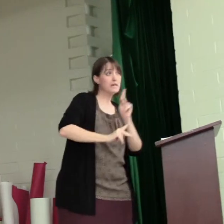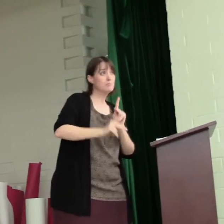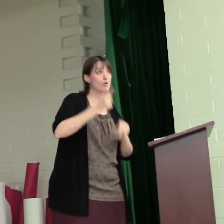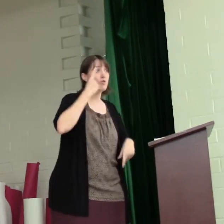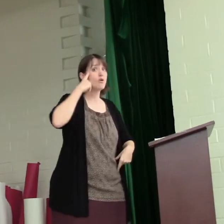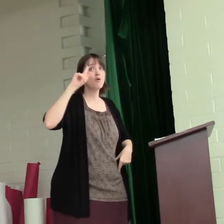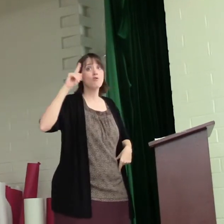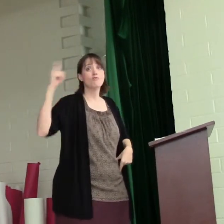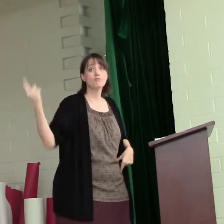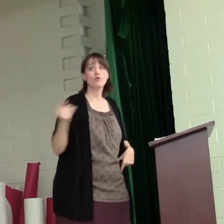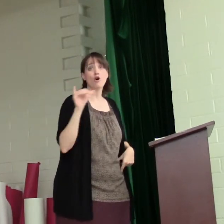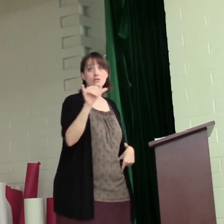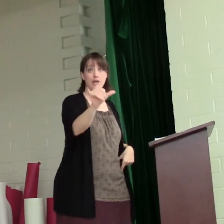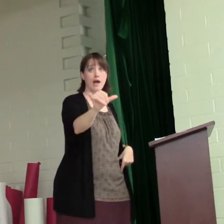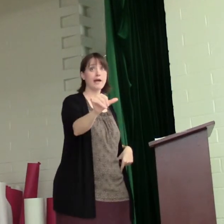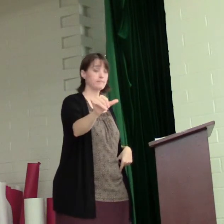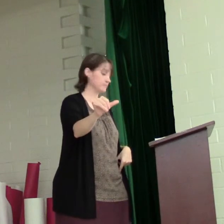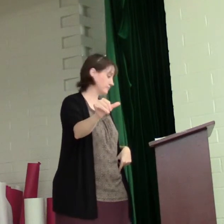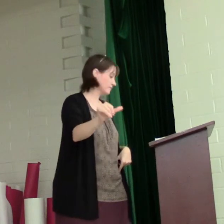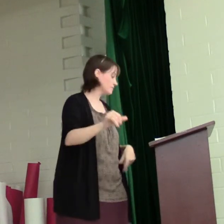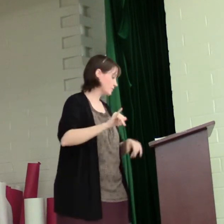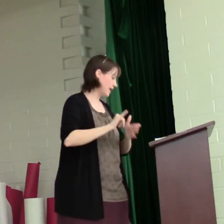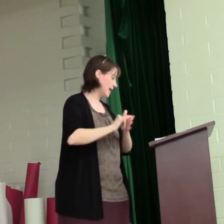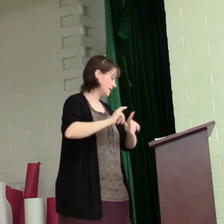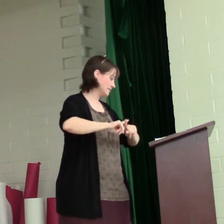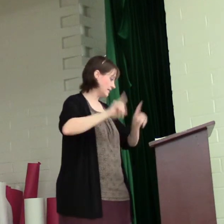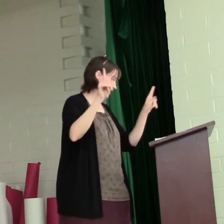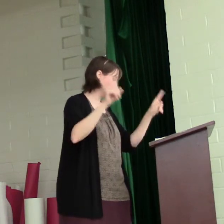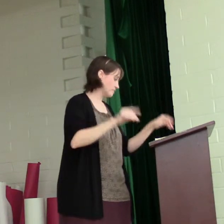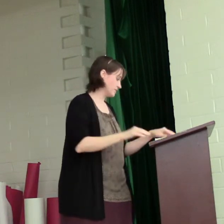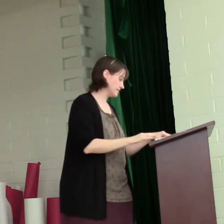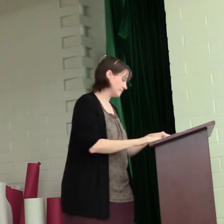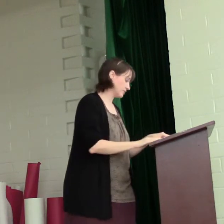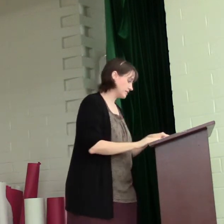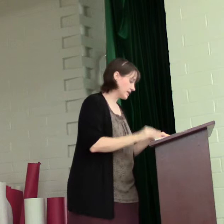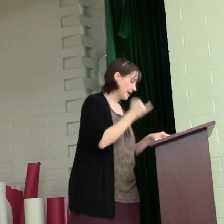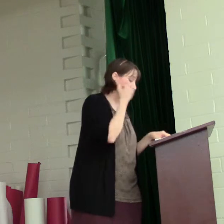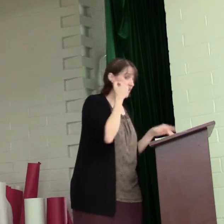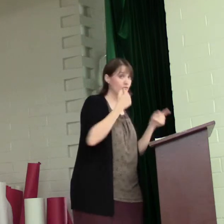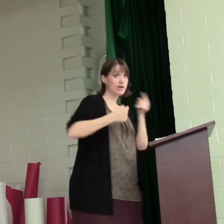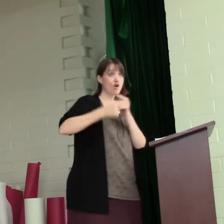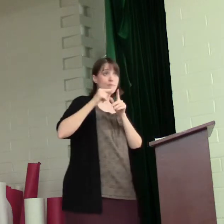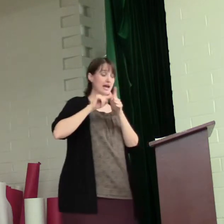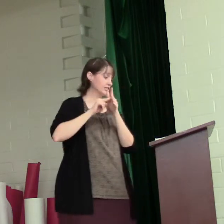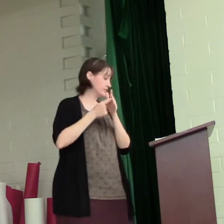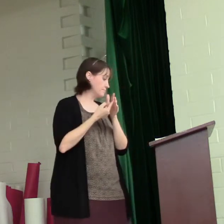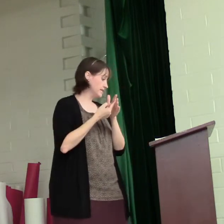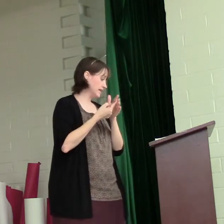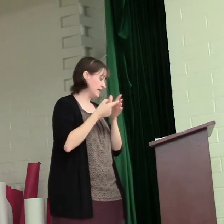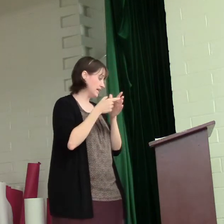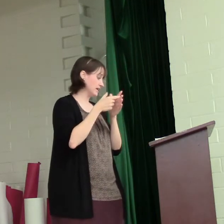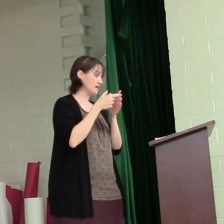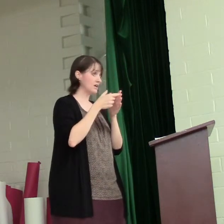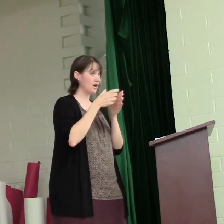people for all time. So that is the big difference. If we go back to the beginning